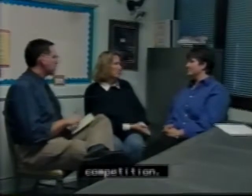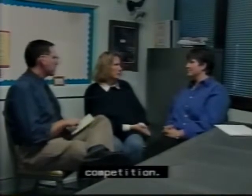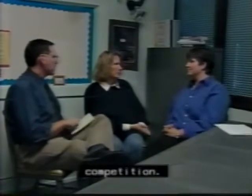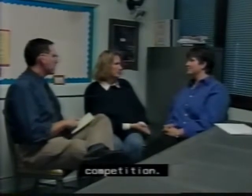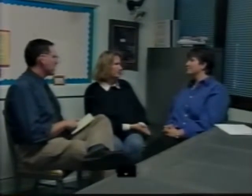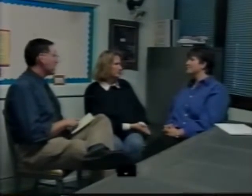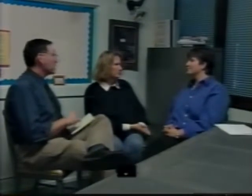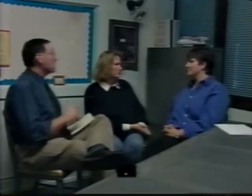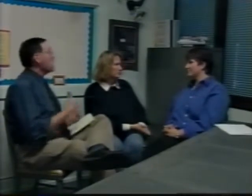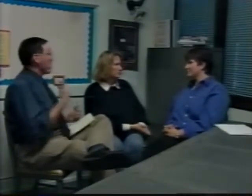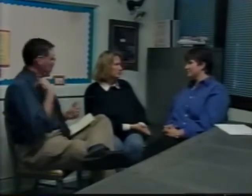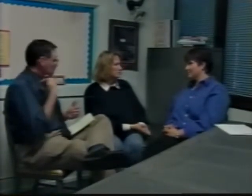competition.